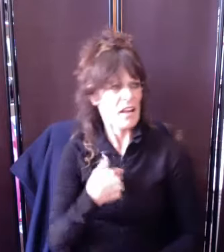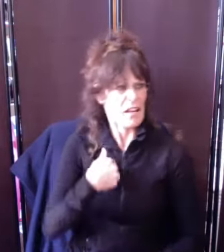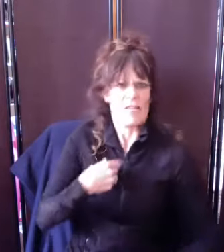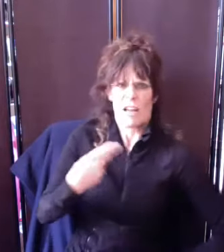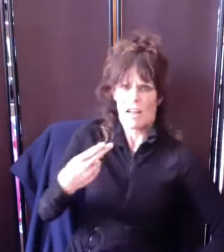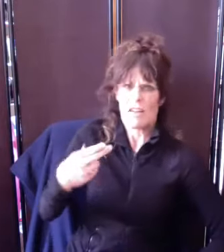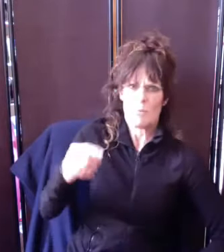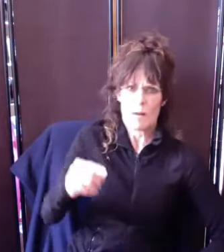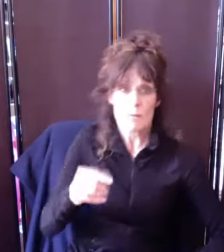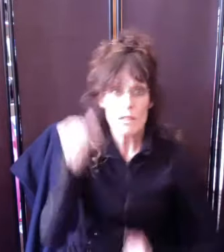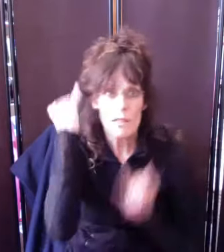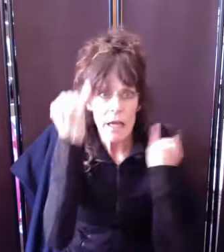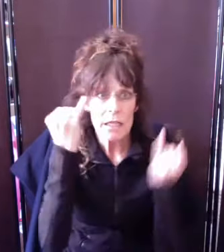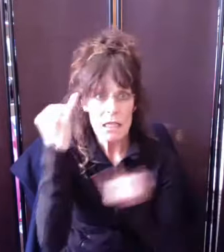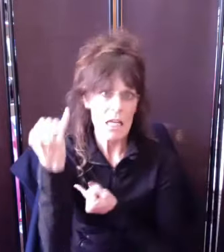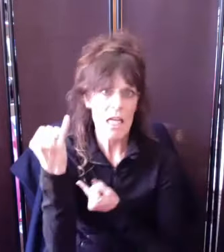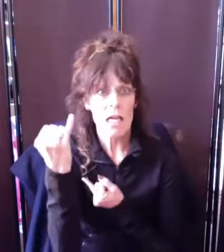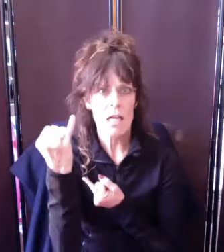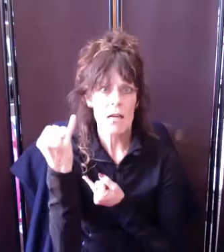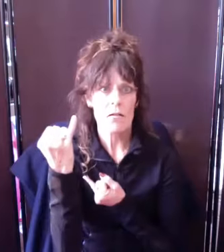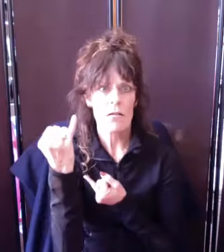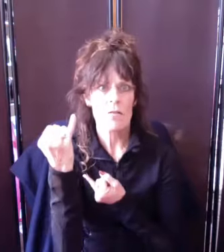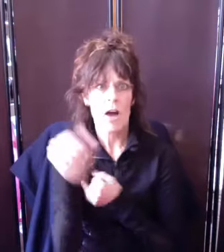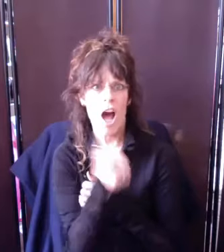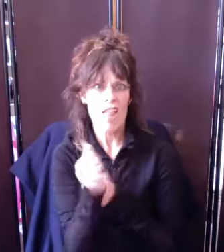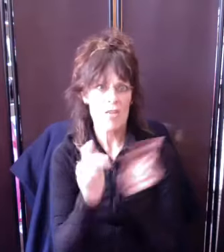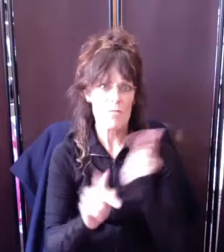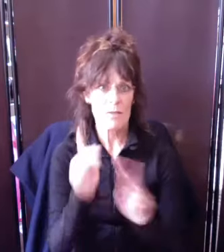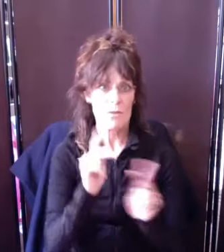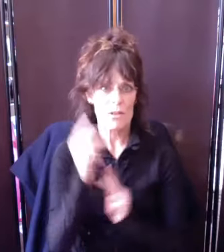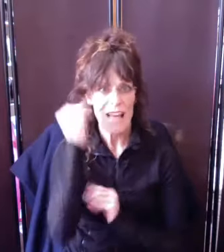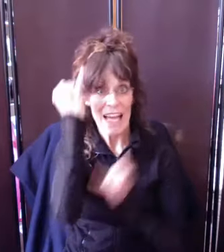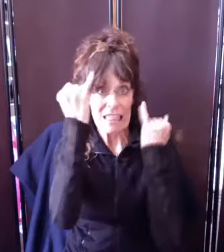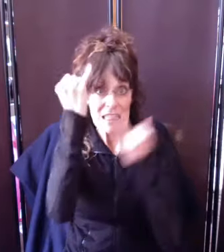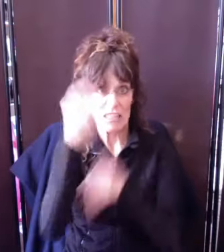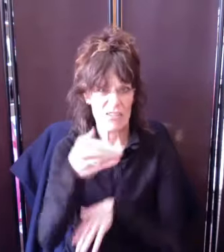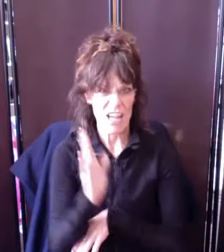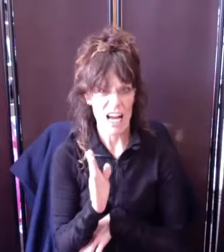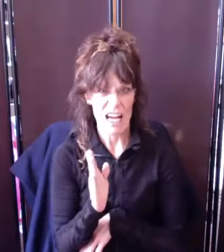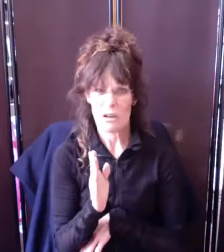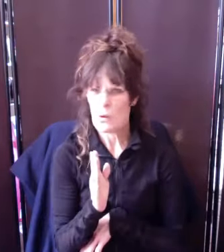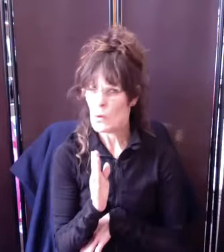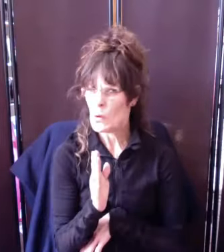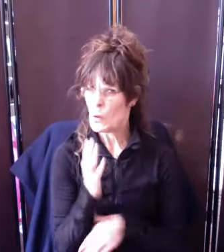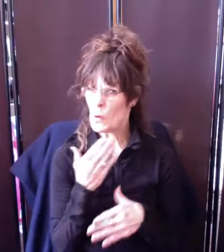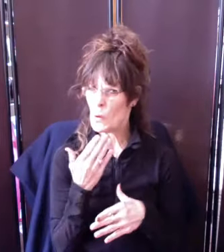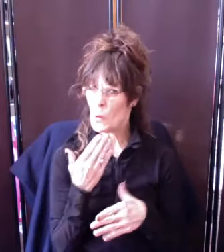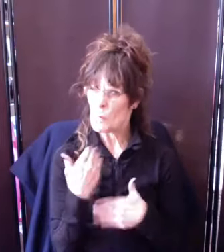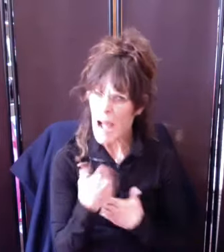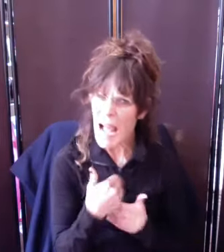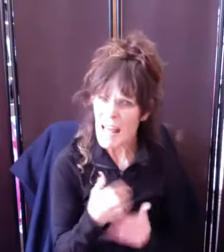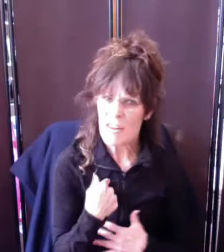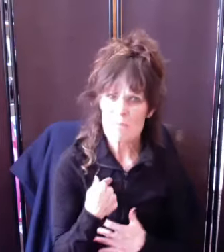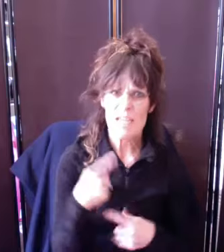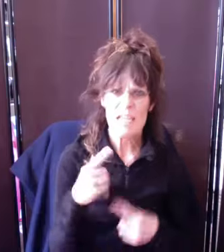idea of like, other people's idea of God really, really bothered me, because I couldn't understand why the